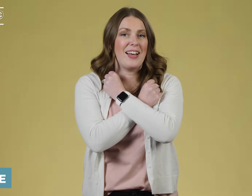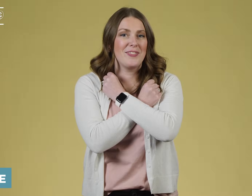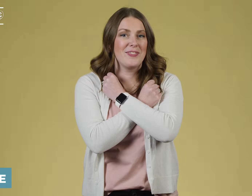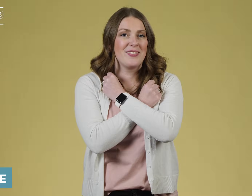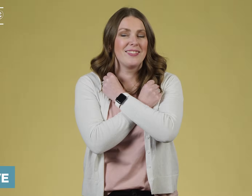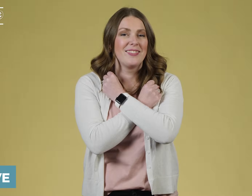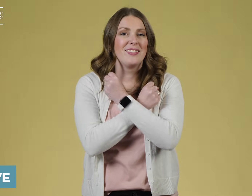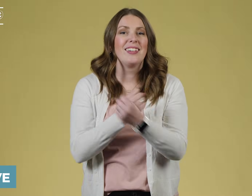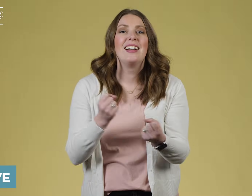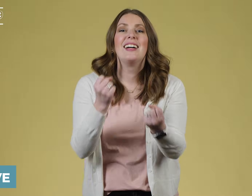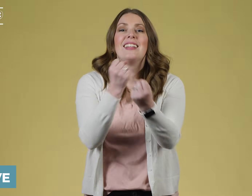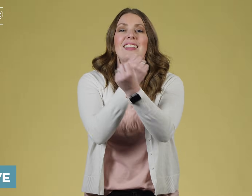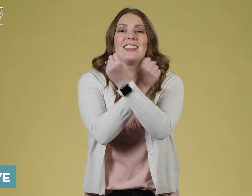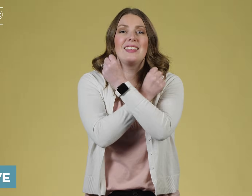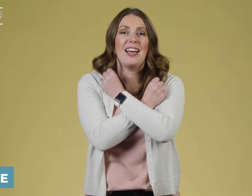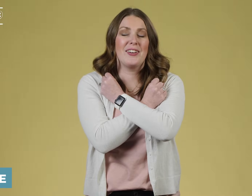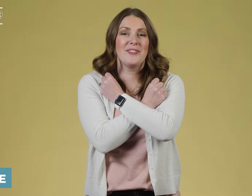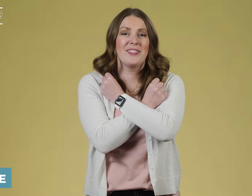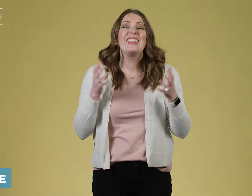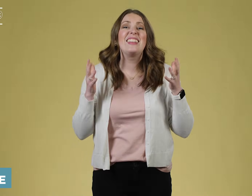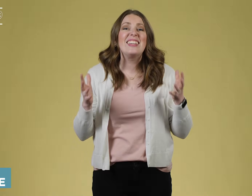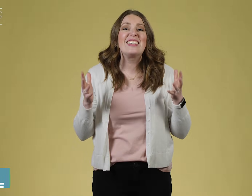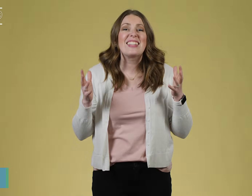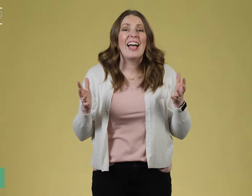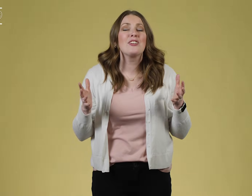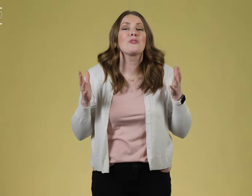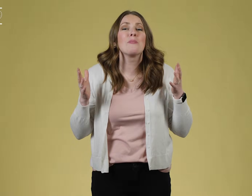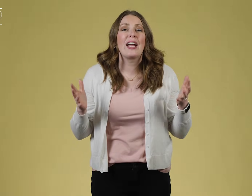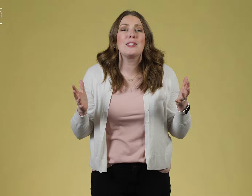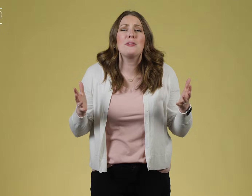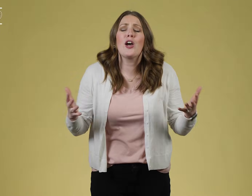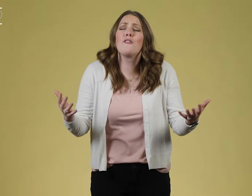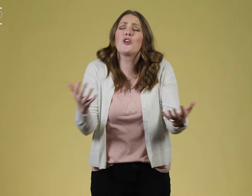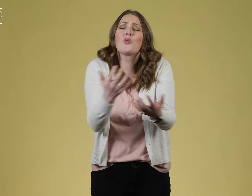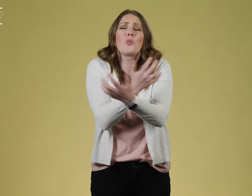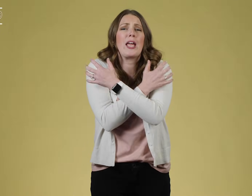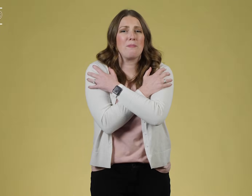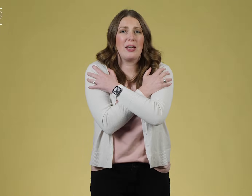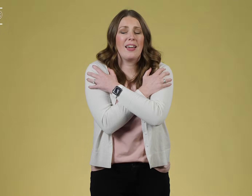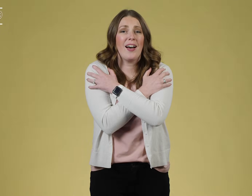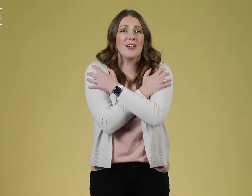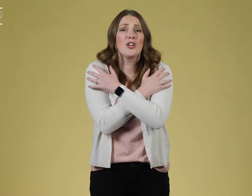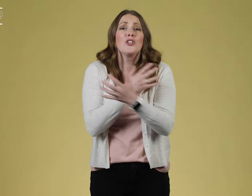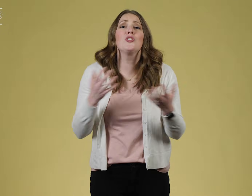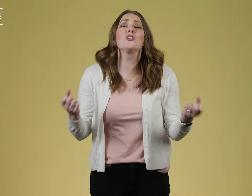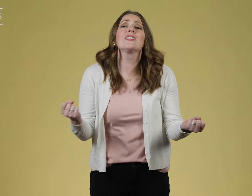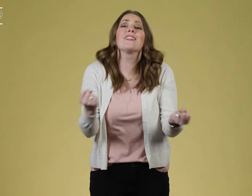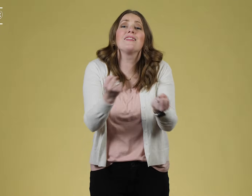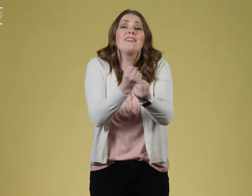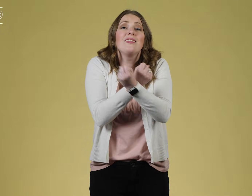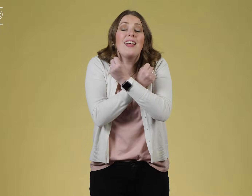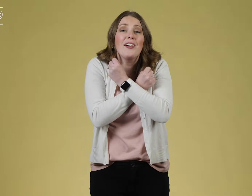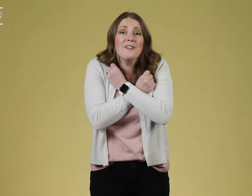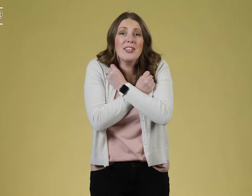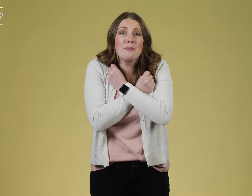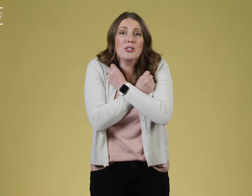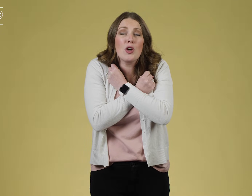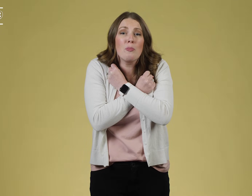Love. Love. This sign reminds me of a great big hug. You just love them so